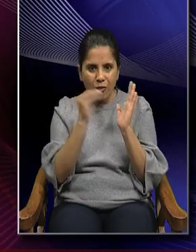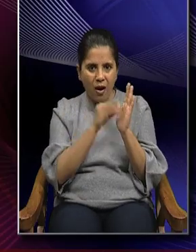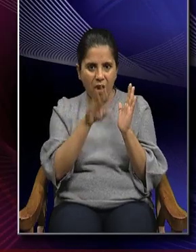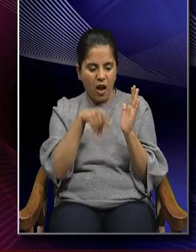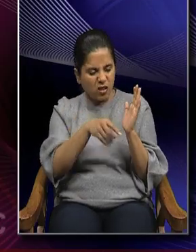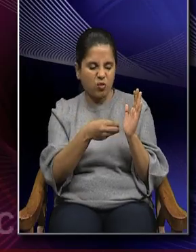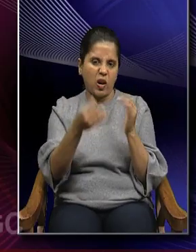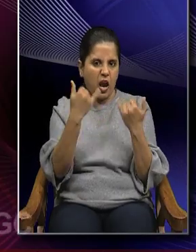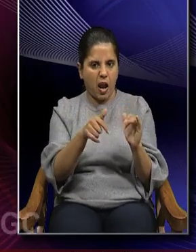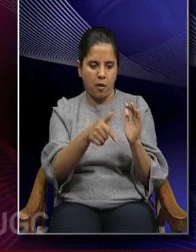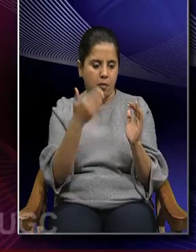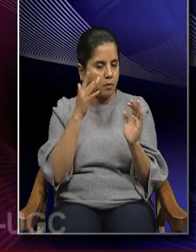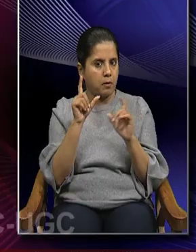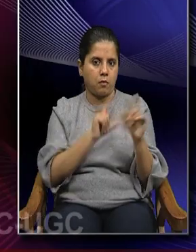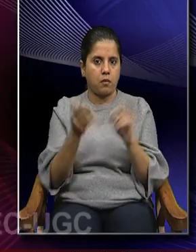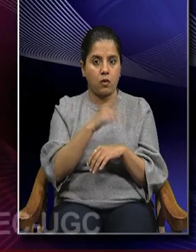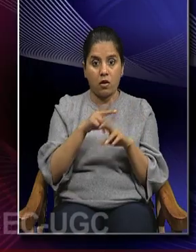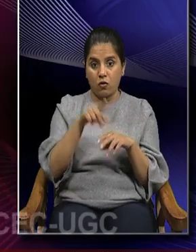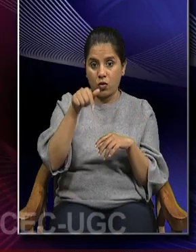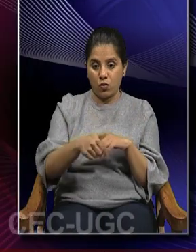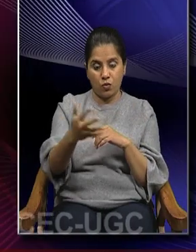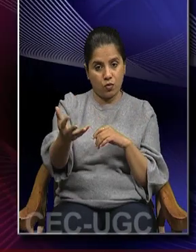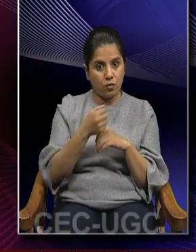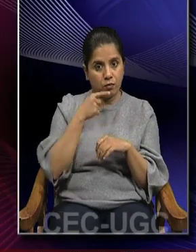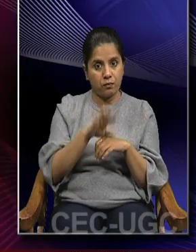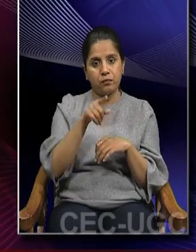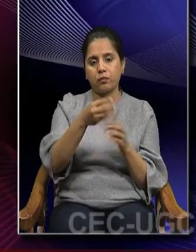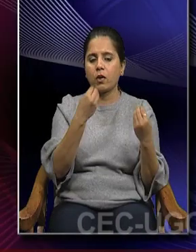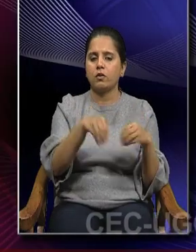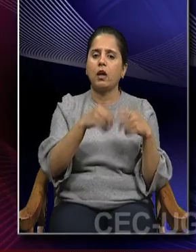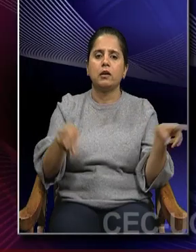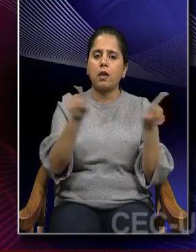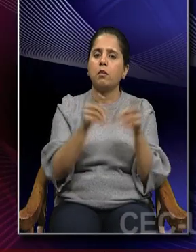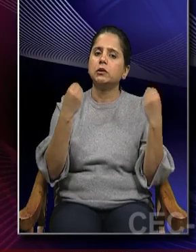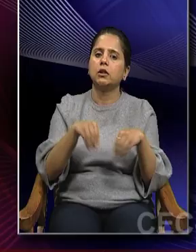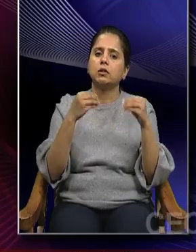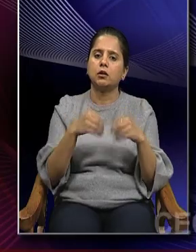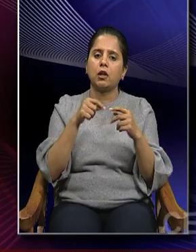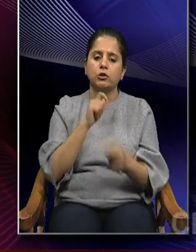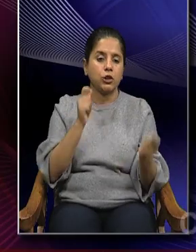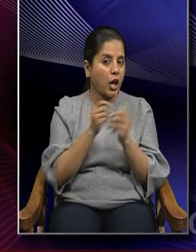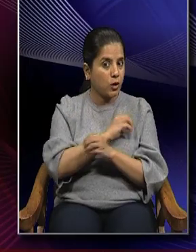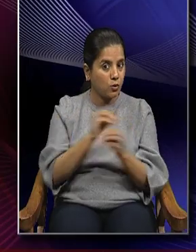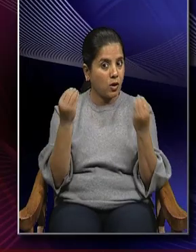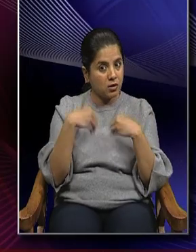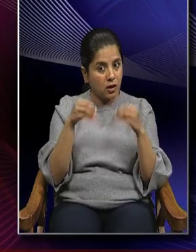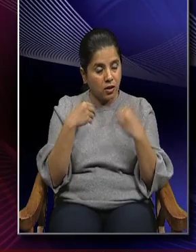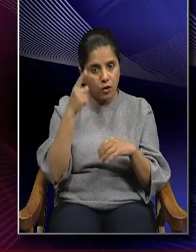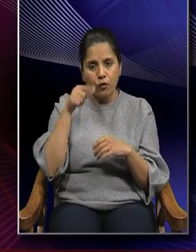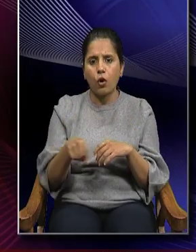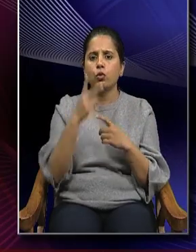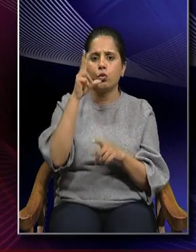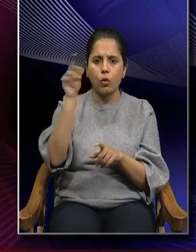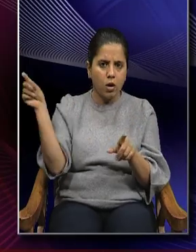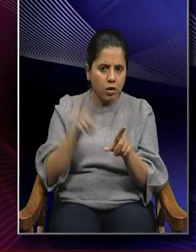say that you are introducing a product today and you can keep on selling the same product without any modification for say 200